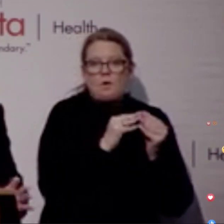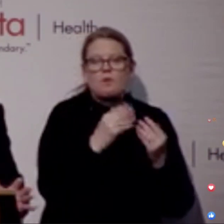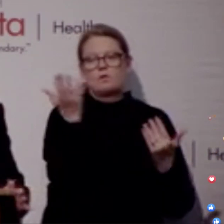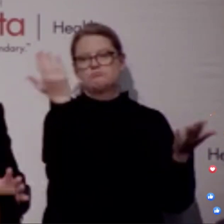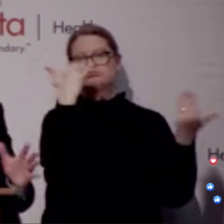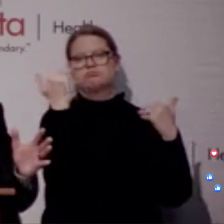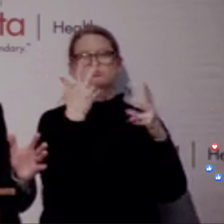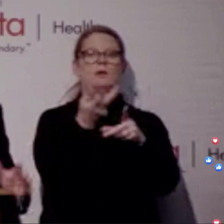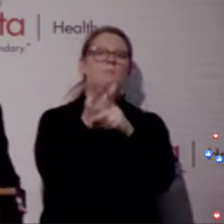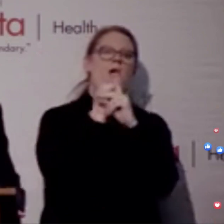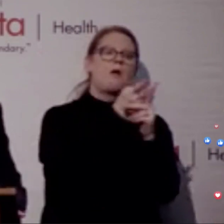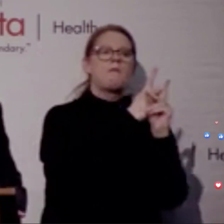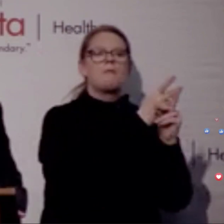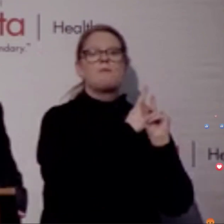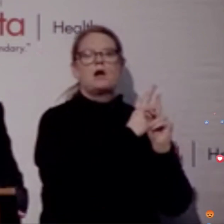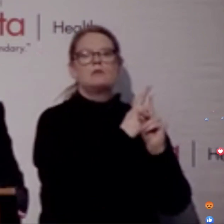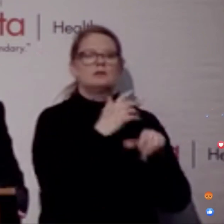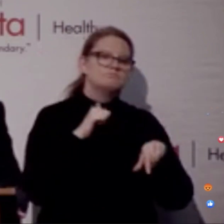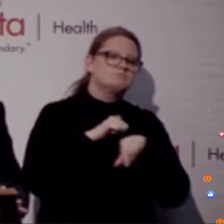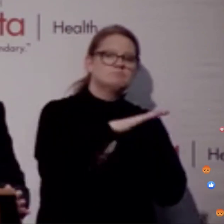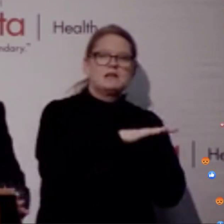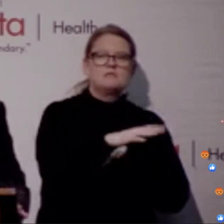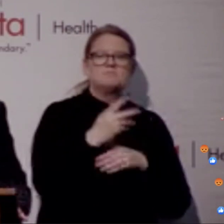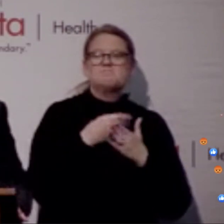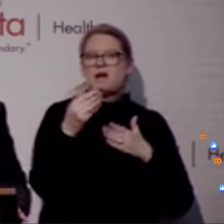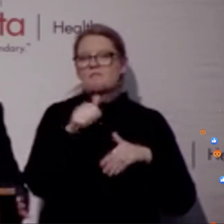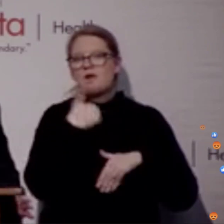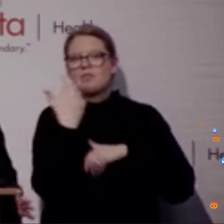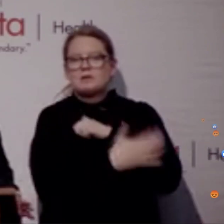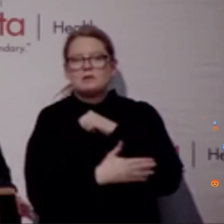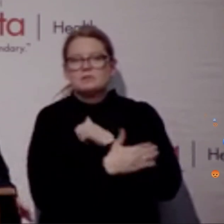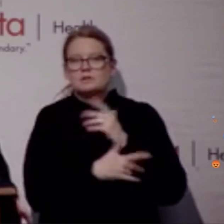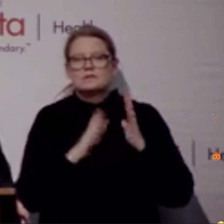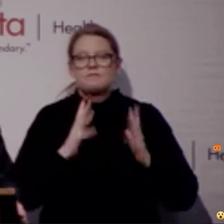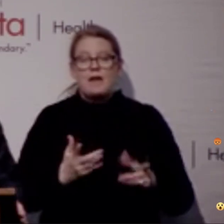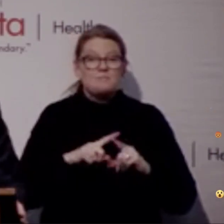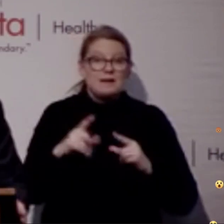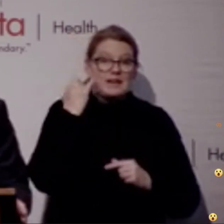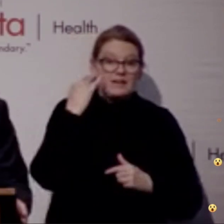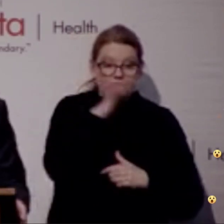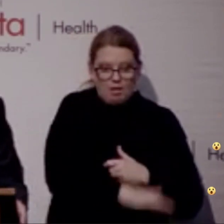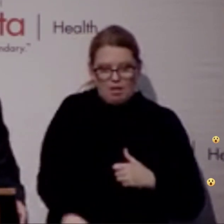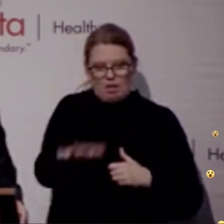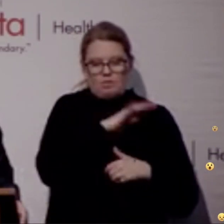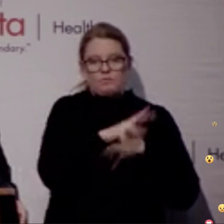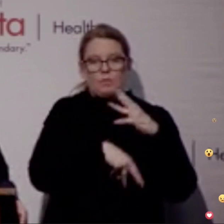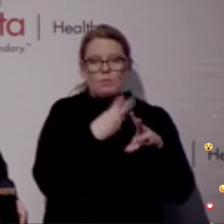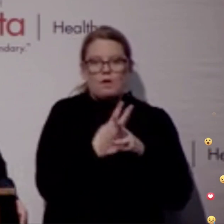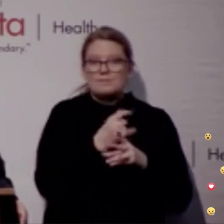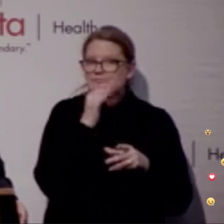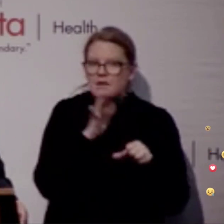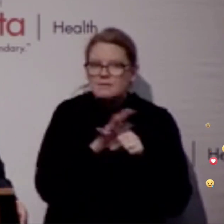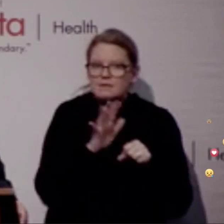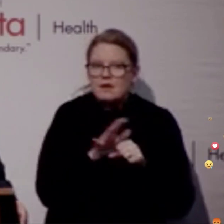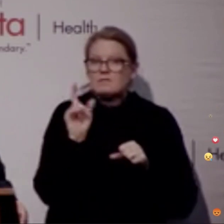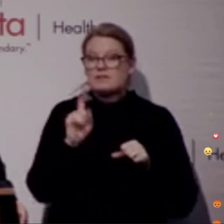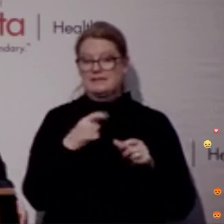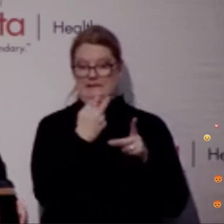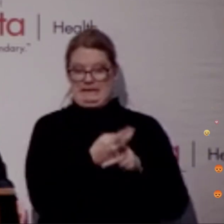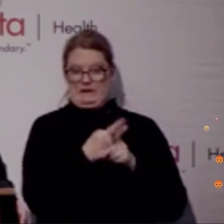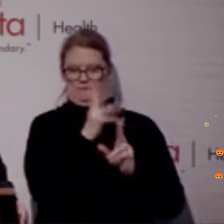cities. We'll send them in from other countries. But in fact, it's because if there may be a global shortage of the thing you need to help care for people that are